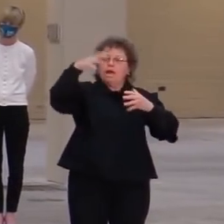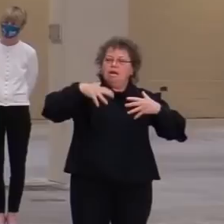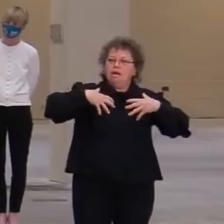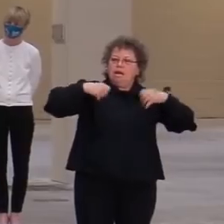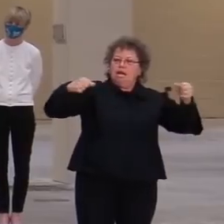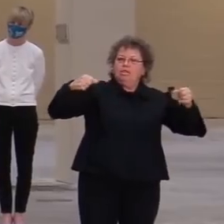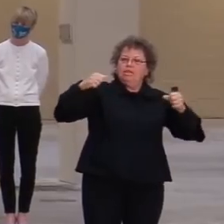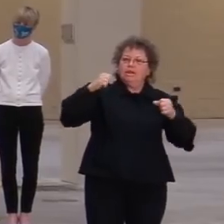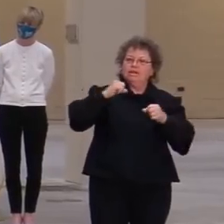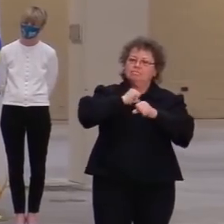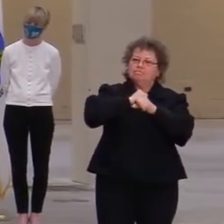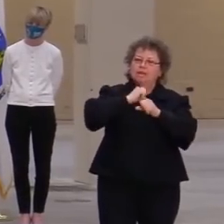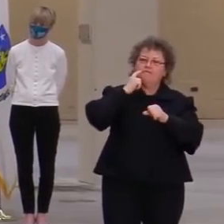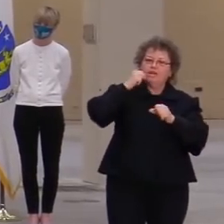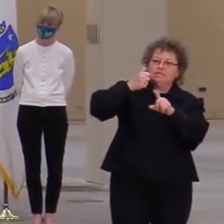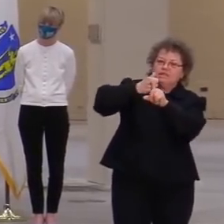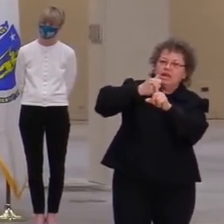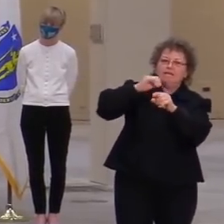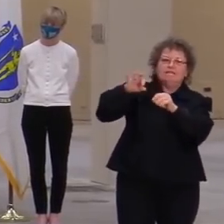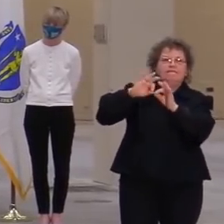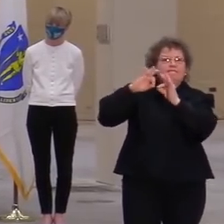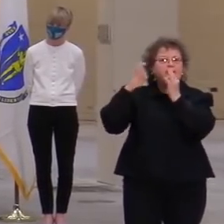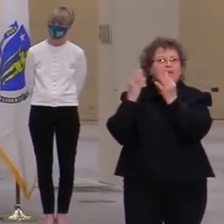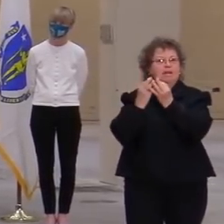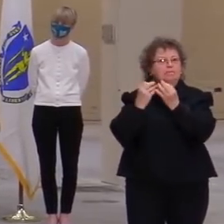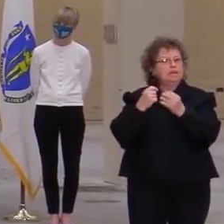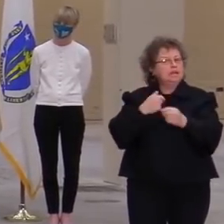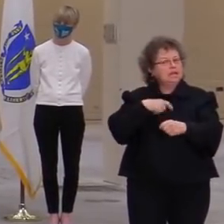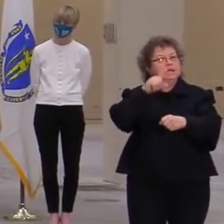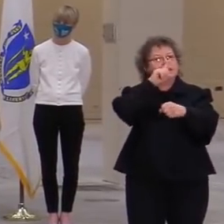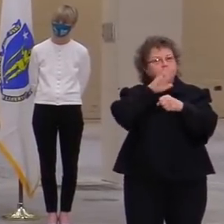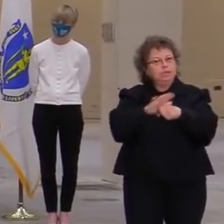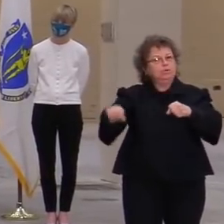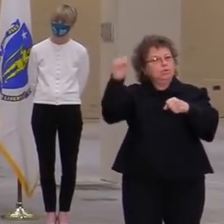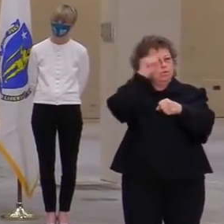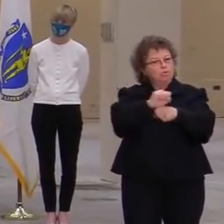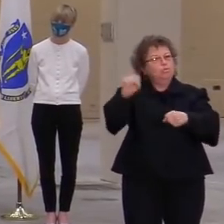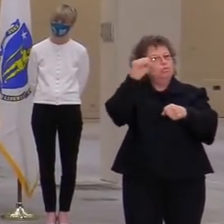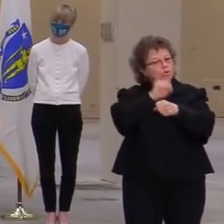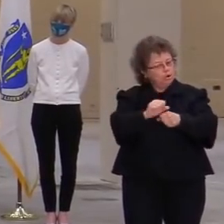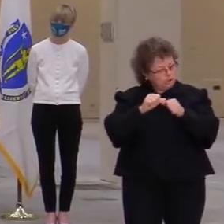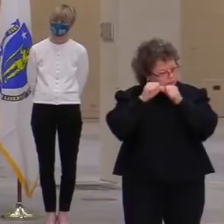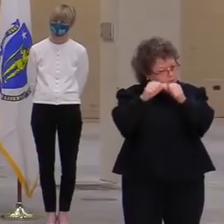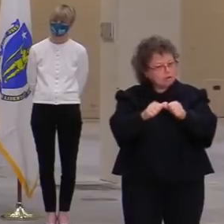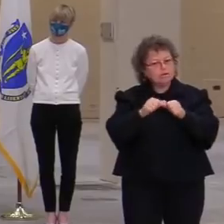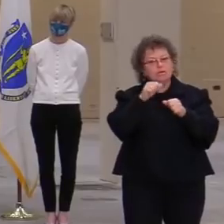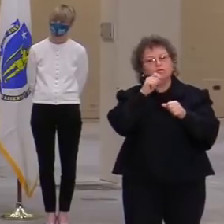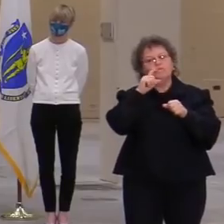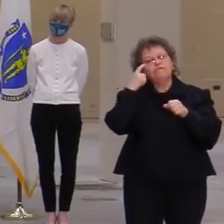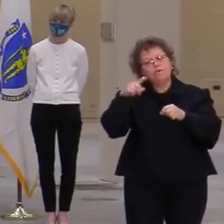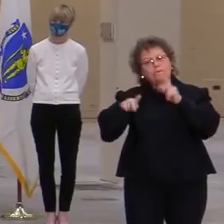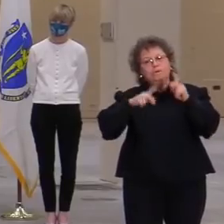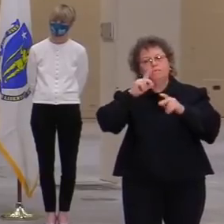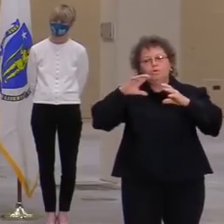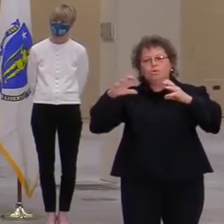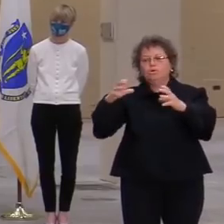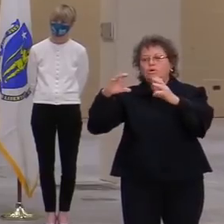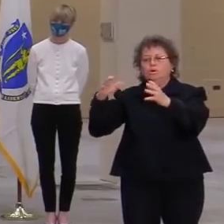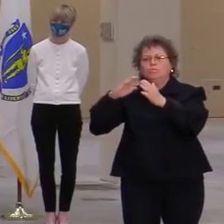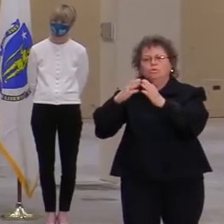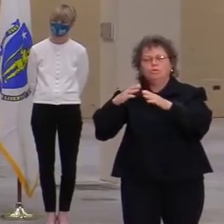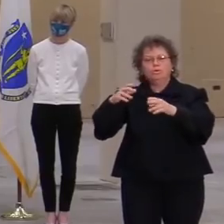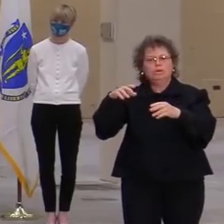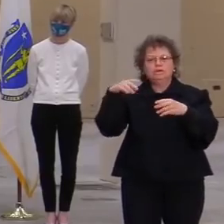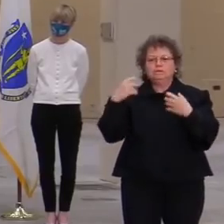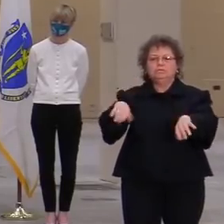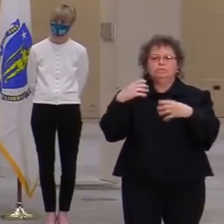their families. I remain committed to our work to ensure that communities that have been hardest hit by COVID-19 have the resources,